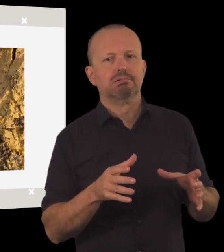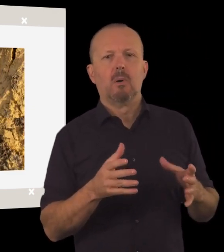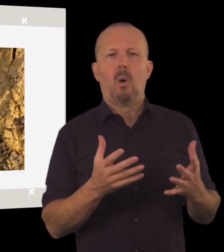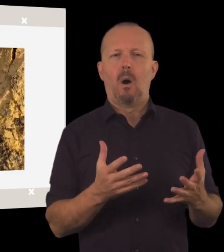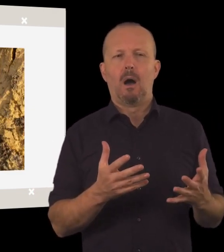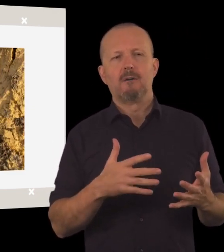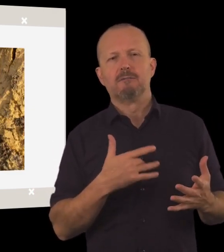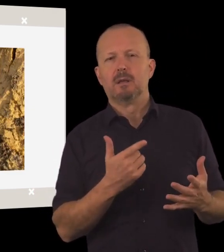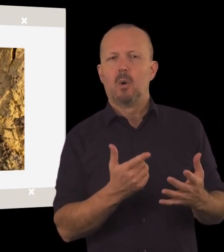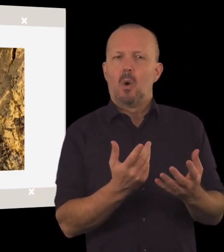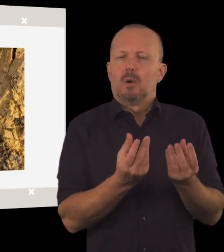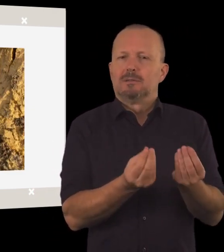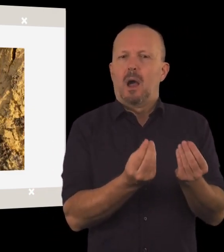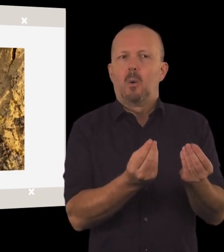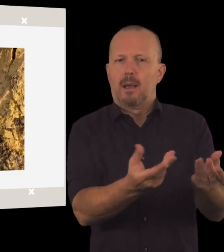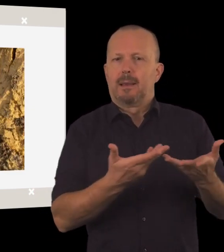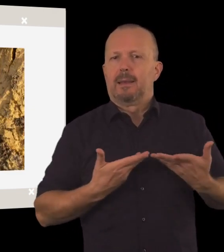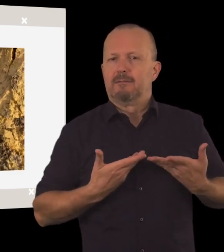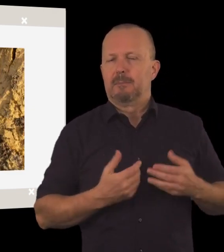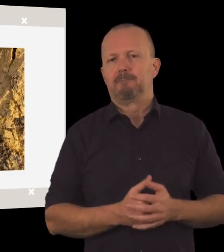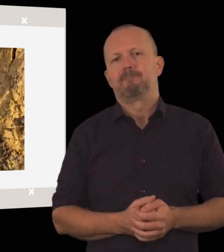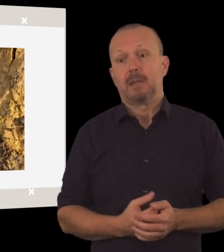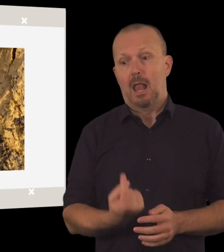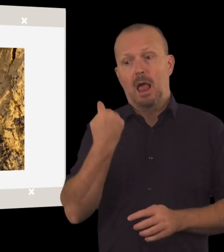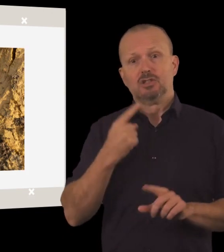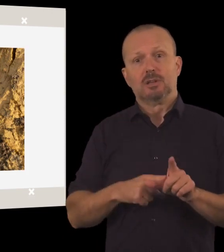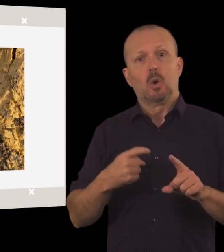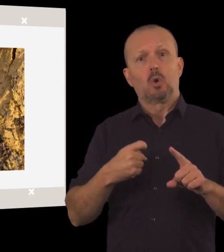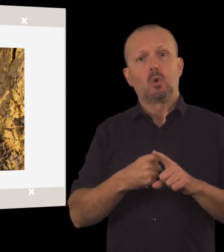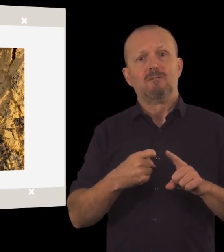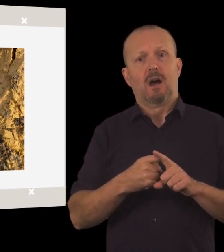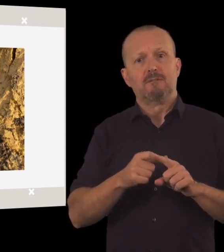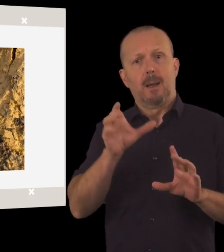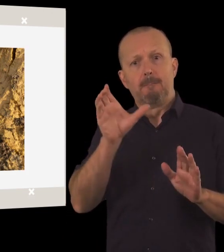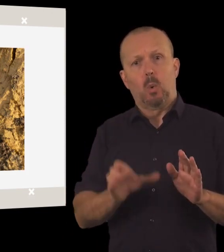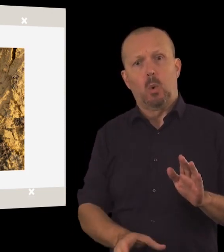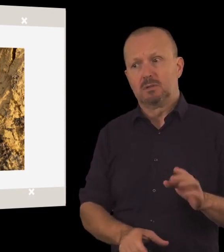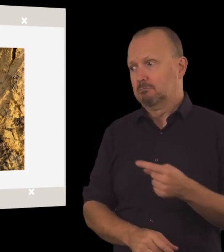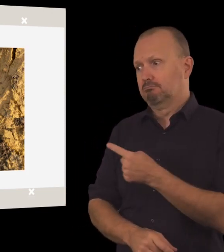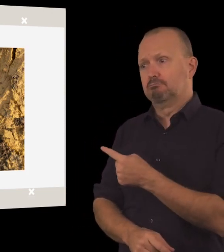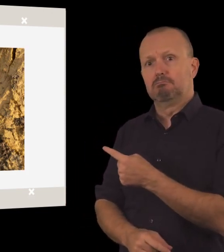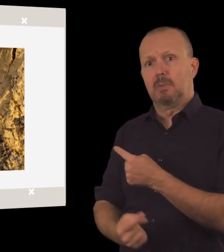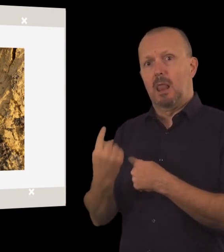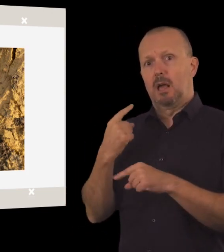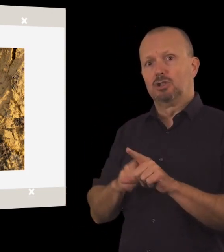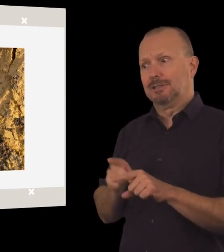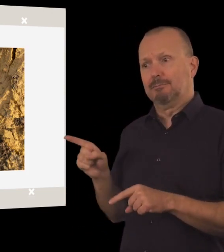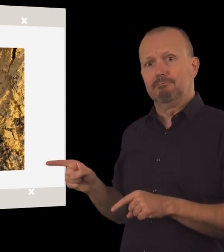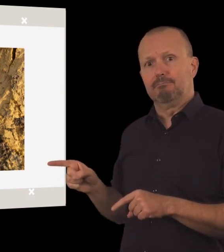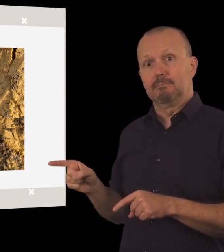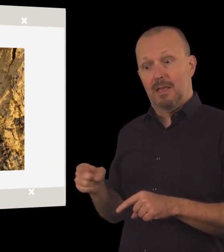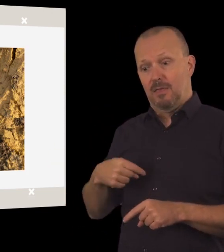journey I'm currently exploring around traditional methods my ancestors used for making paint out of natural